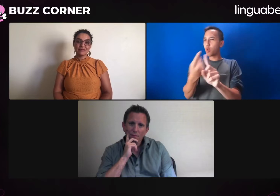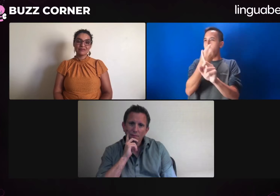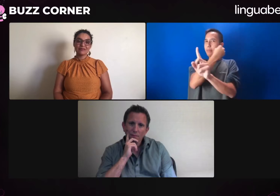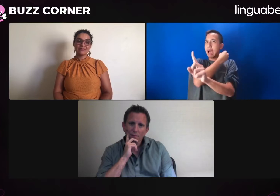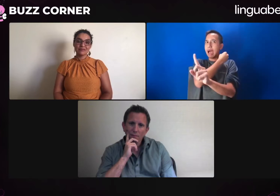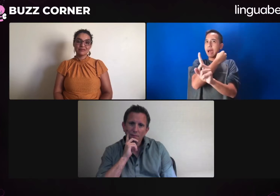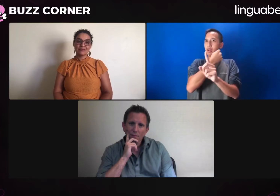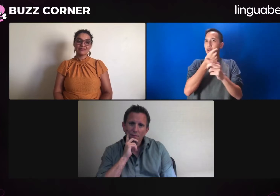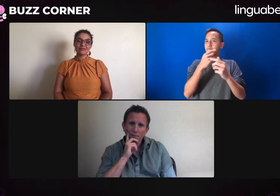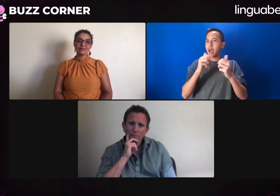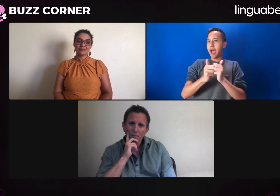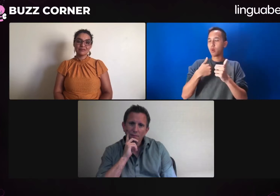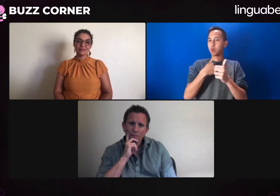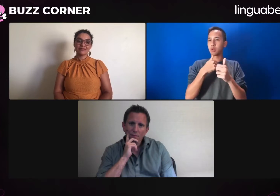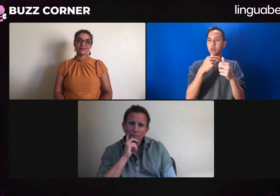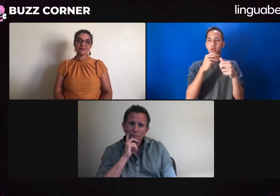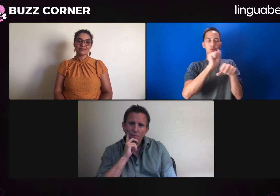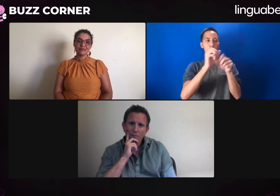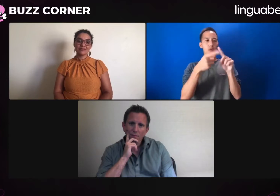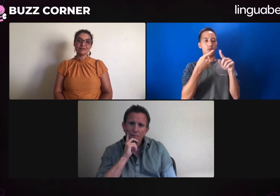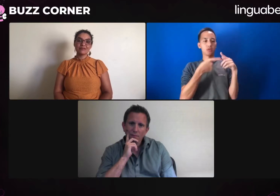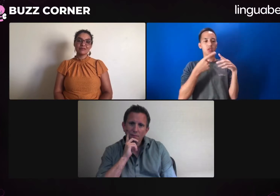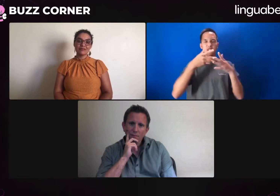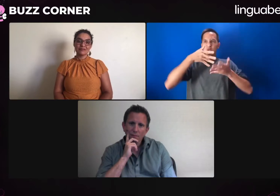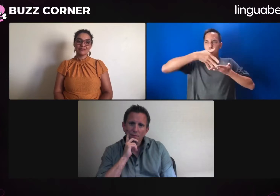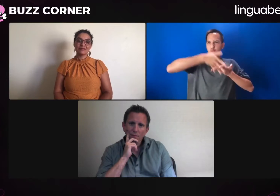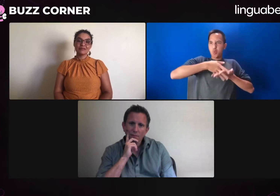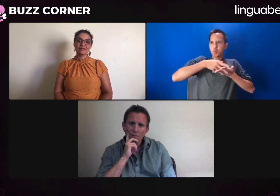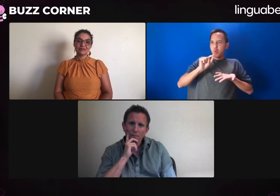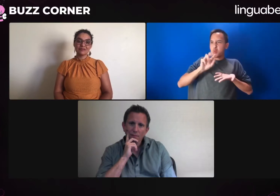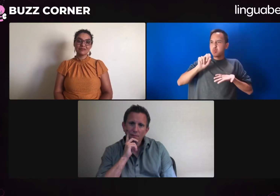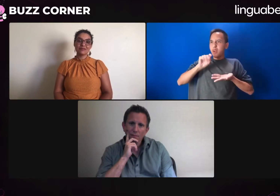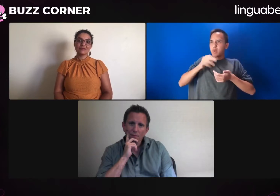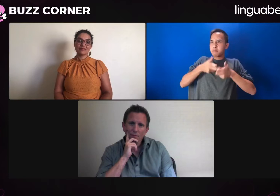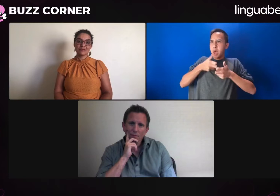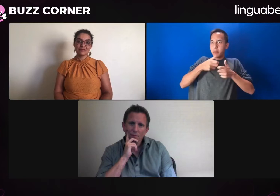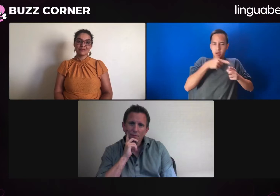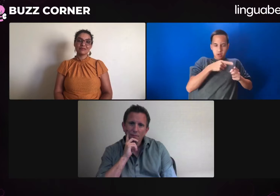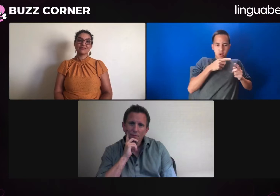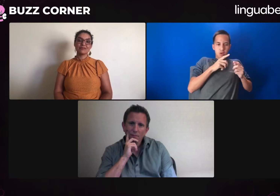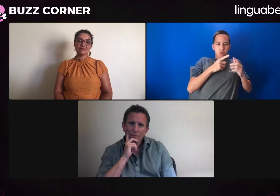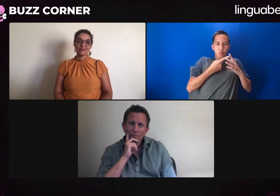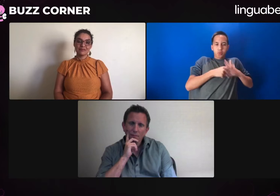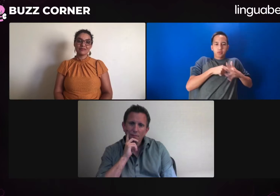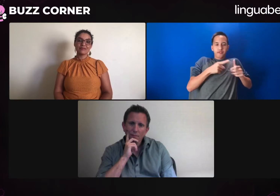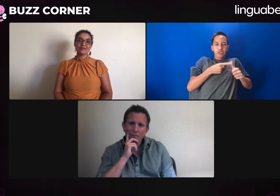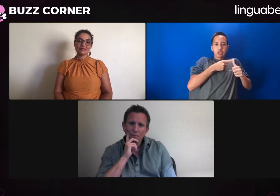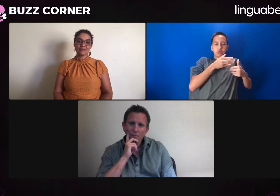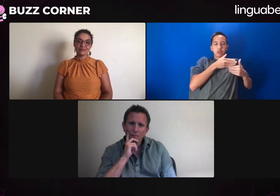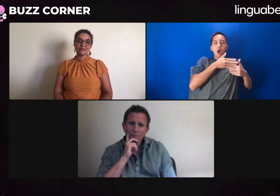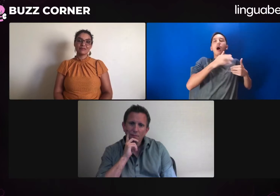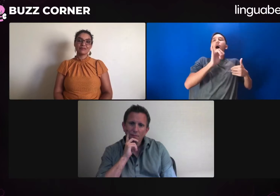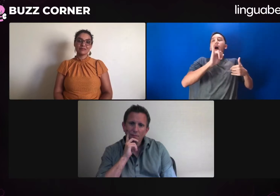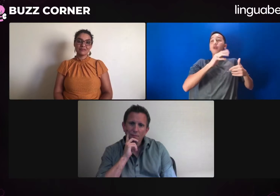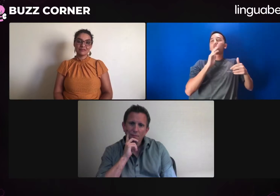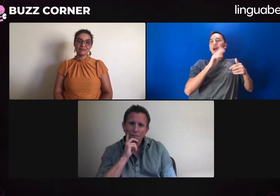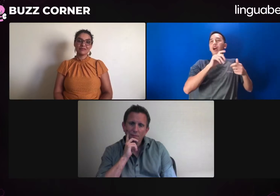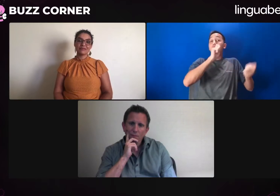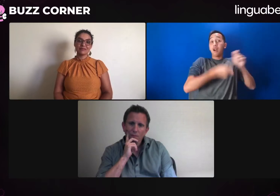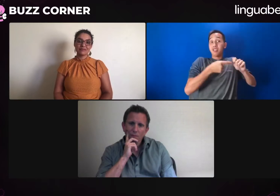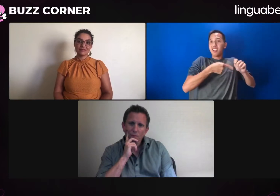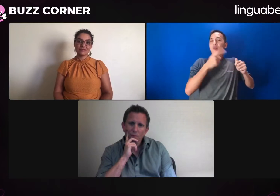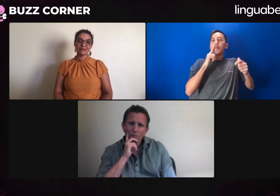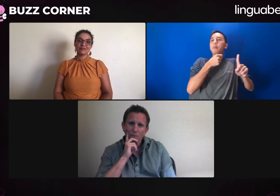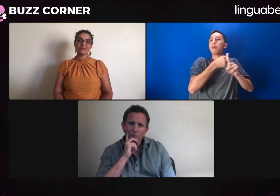so confident. So I think we have to really look back and dig deep into where the root of the problem is and where it